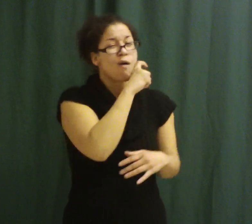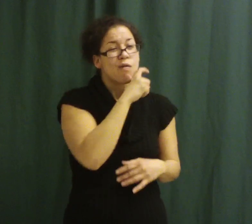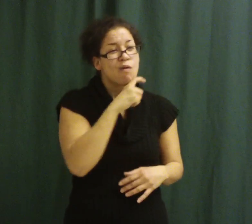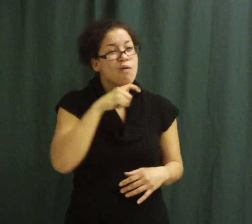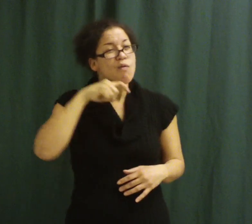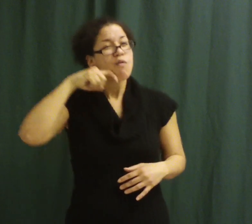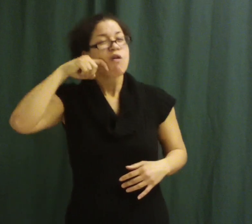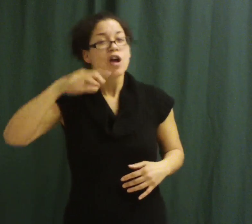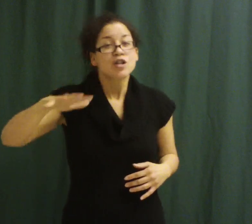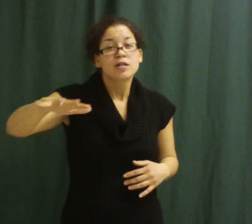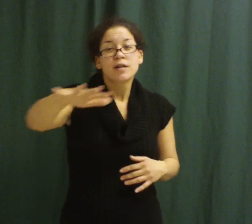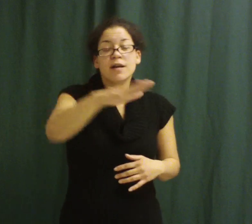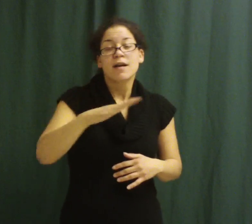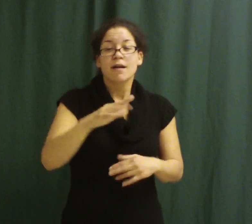Siberia